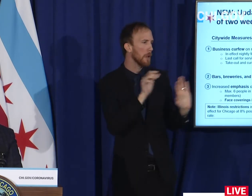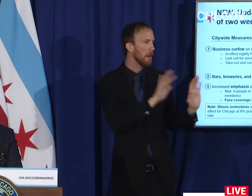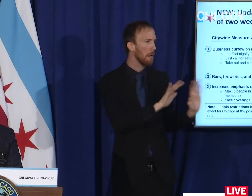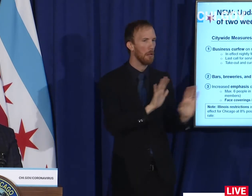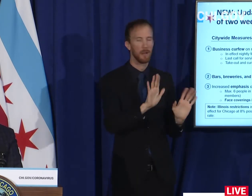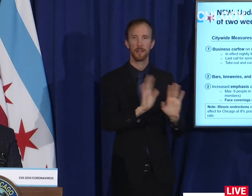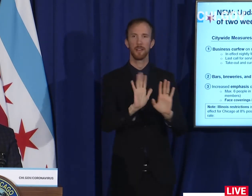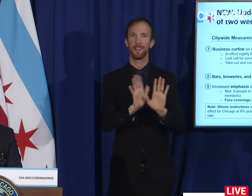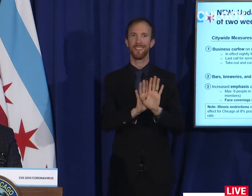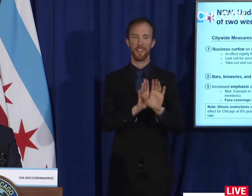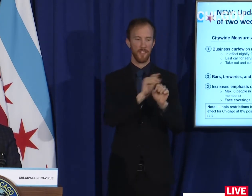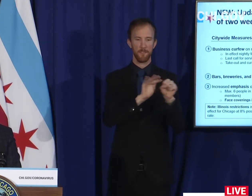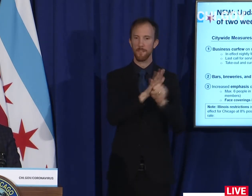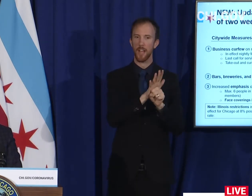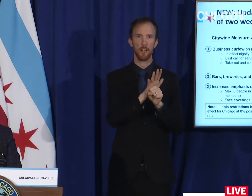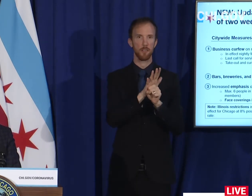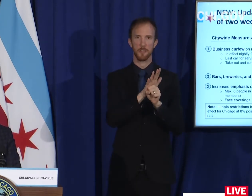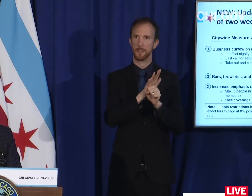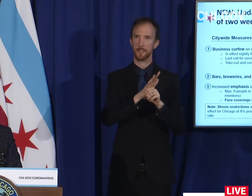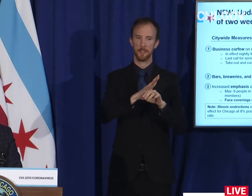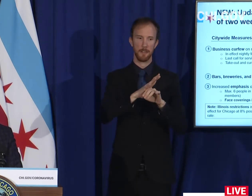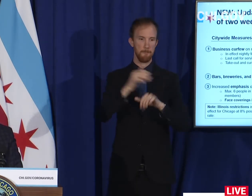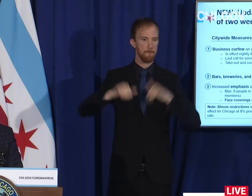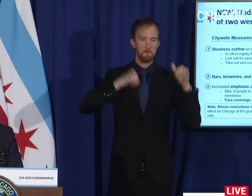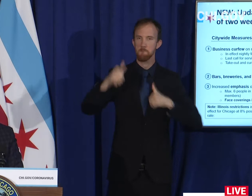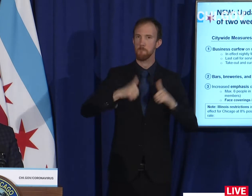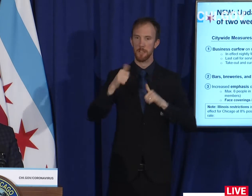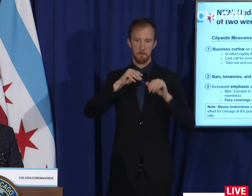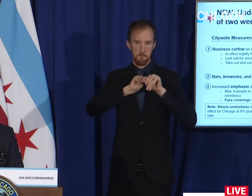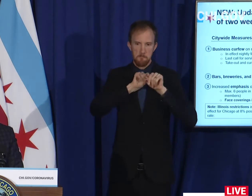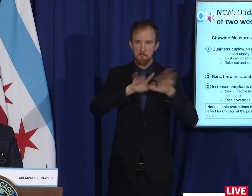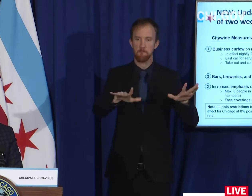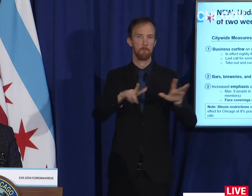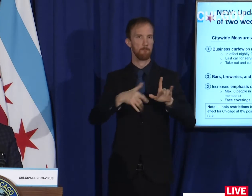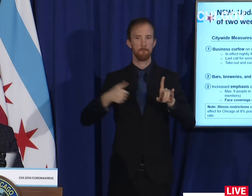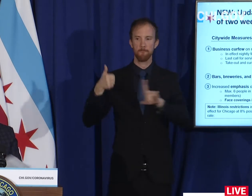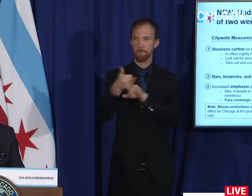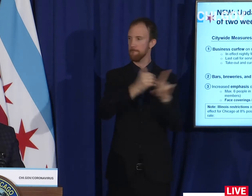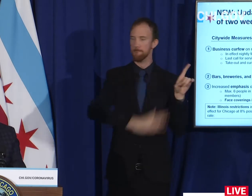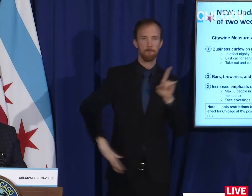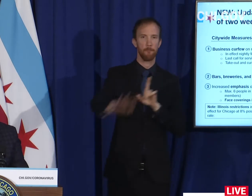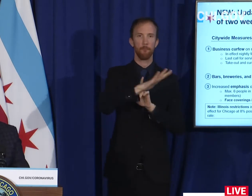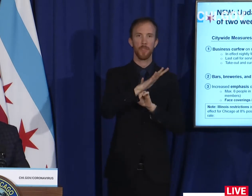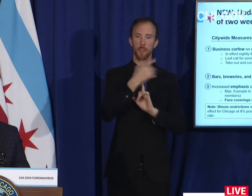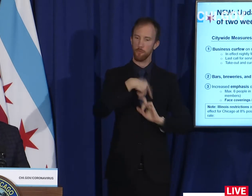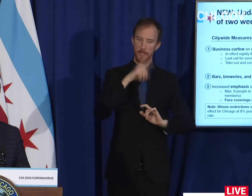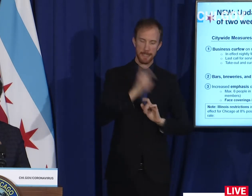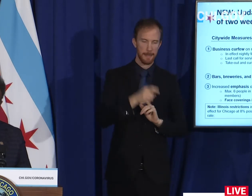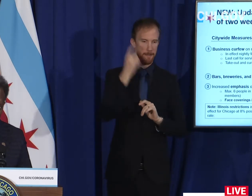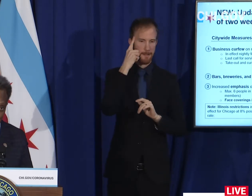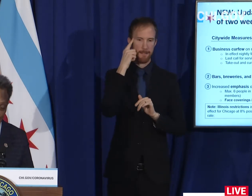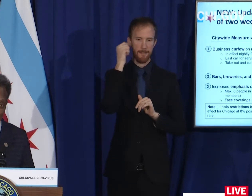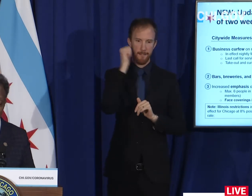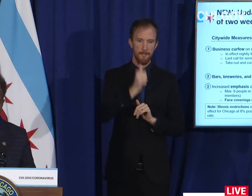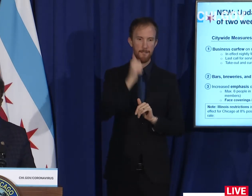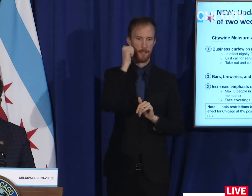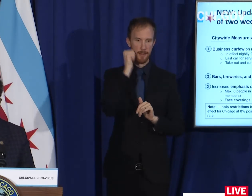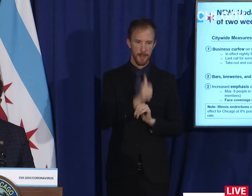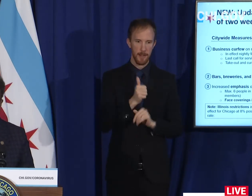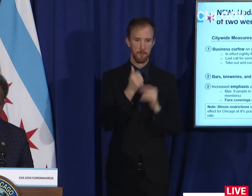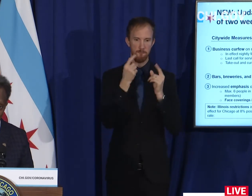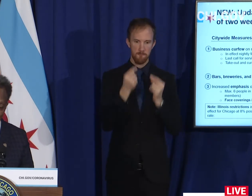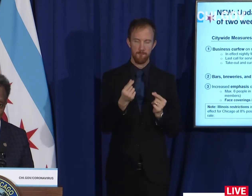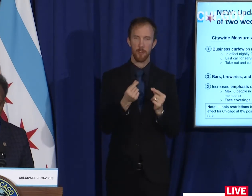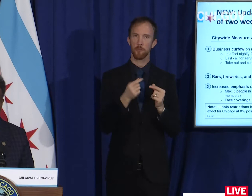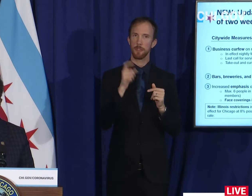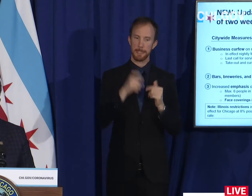home. It isn't. We've got to be diligent every single day. And again, it starts with the actions that you take,